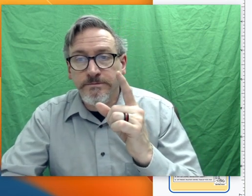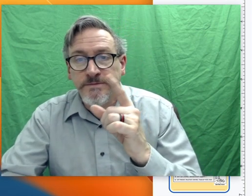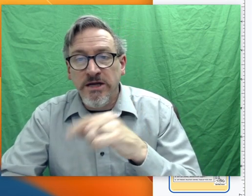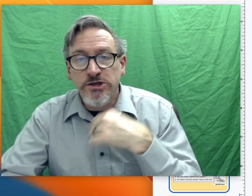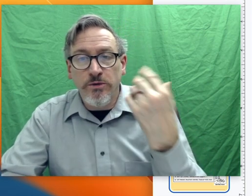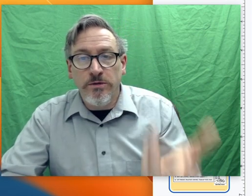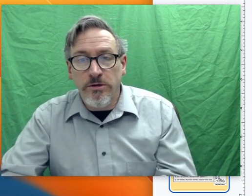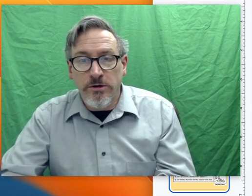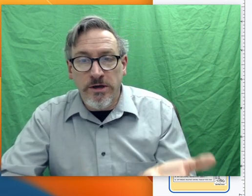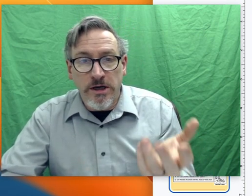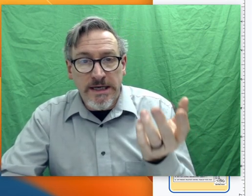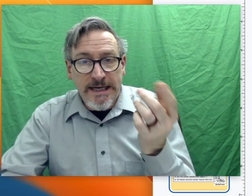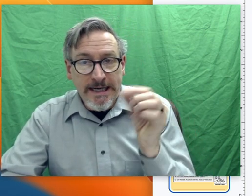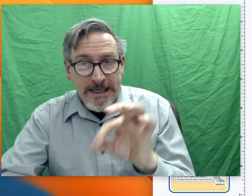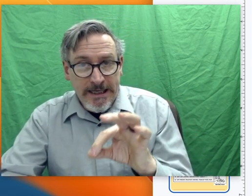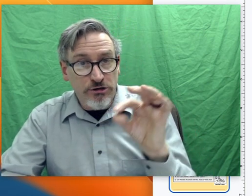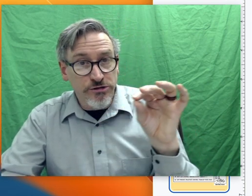So